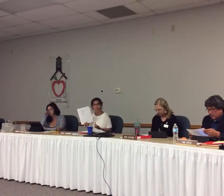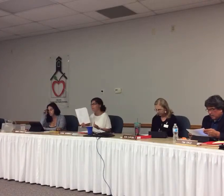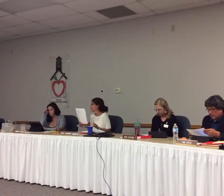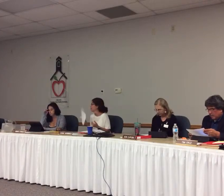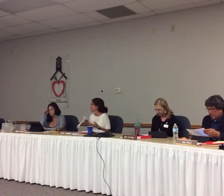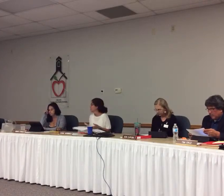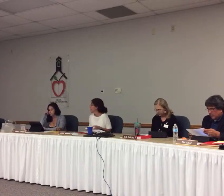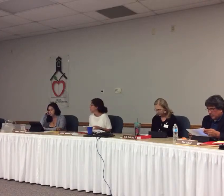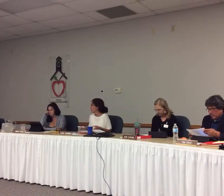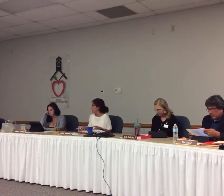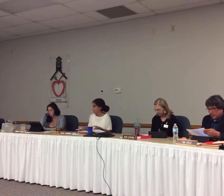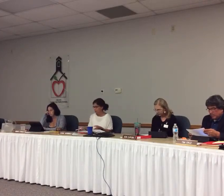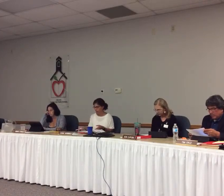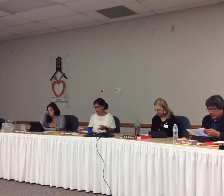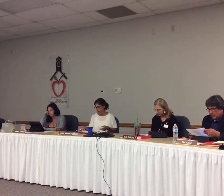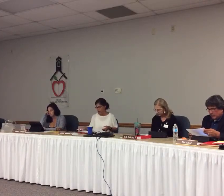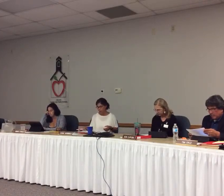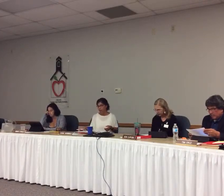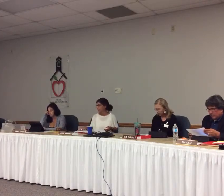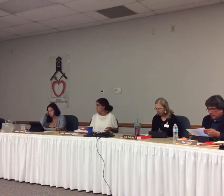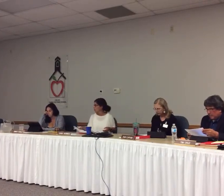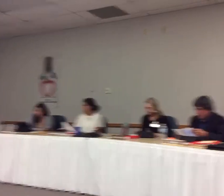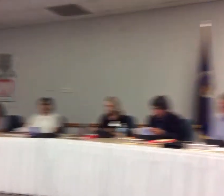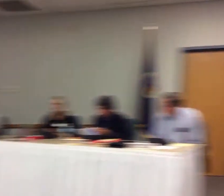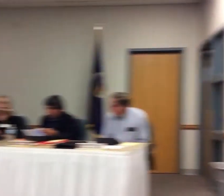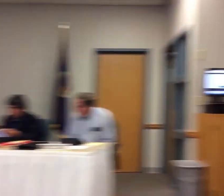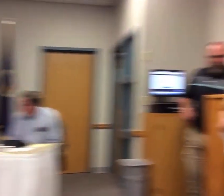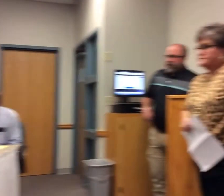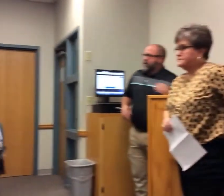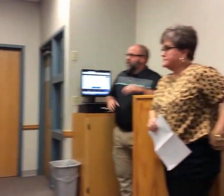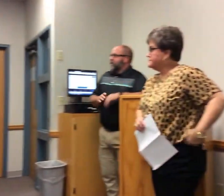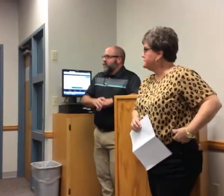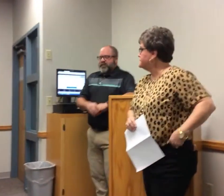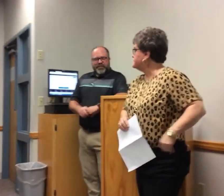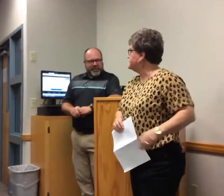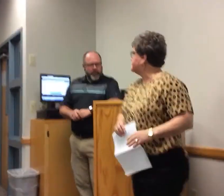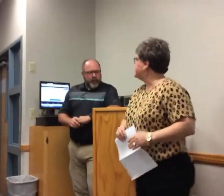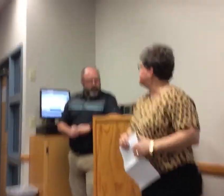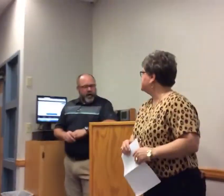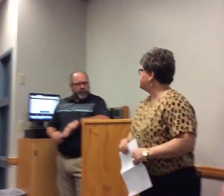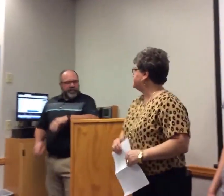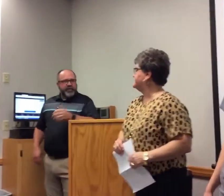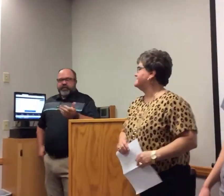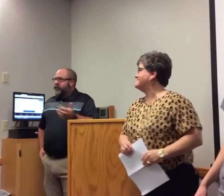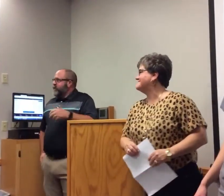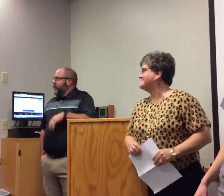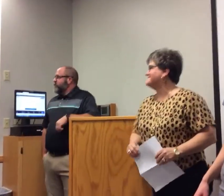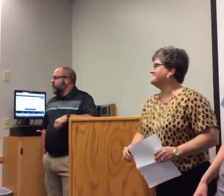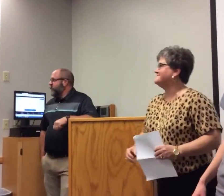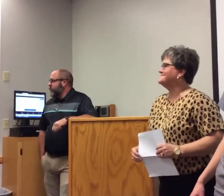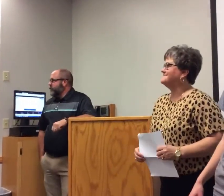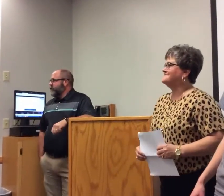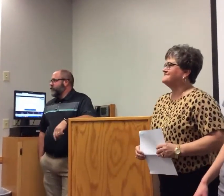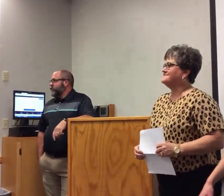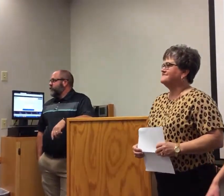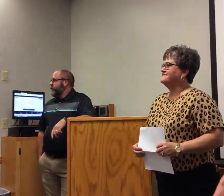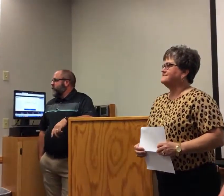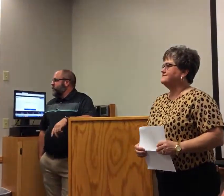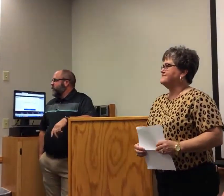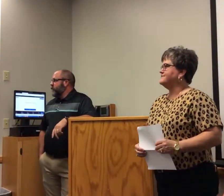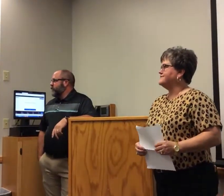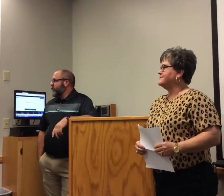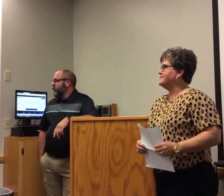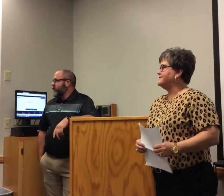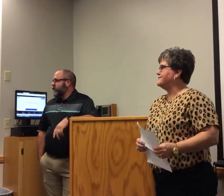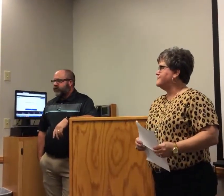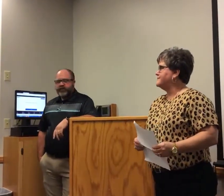just FYI for everybody. Thank you for doing that. Okay. So this is Susie Gum. Susie Gum is our teacher for the